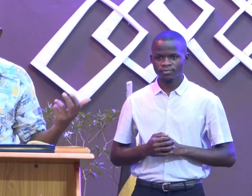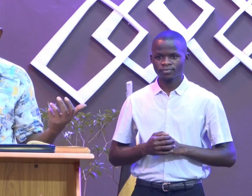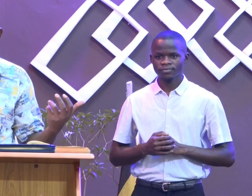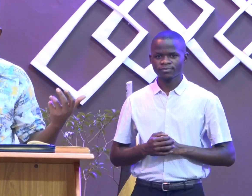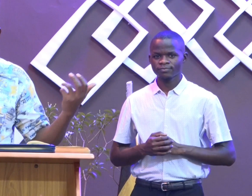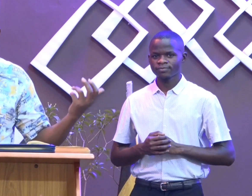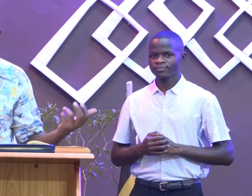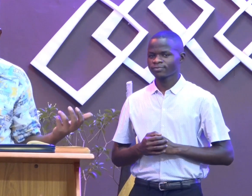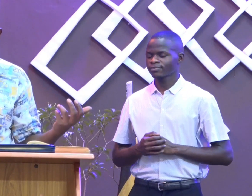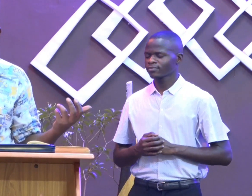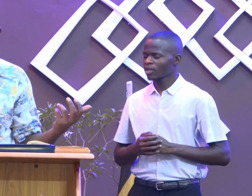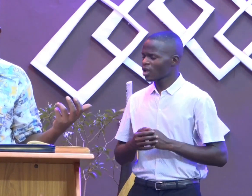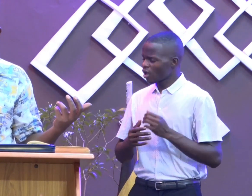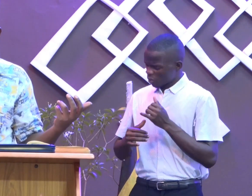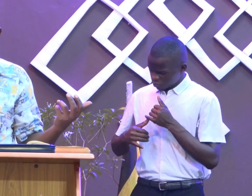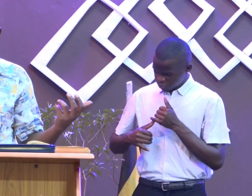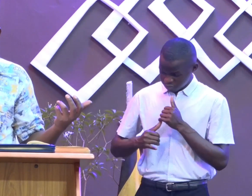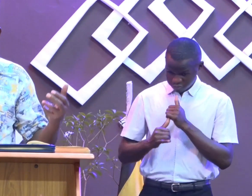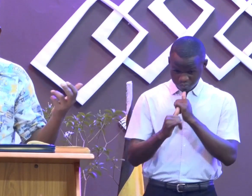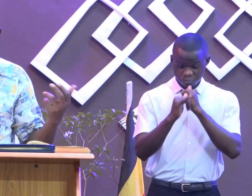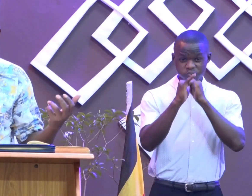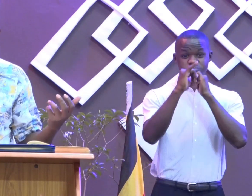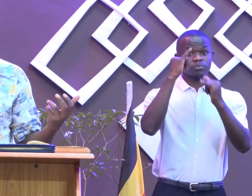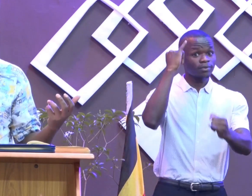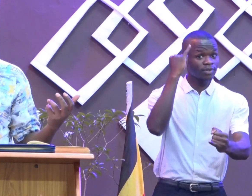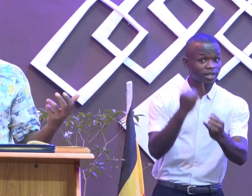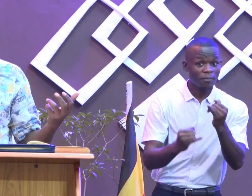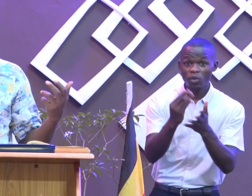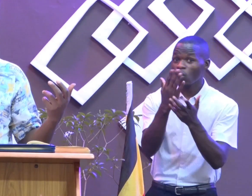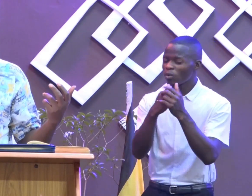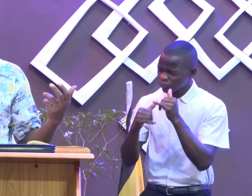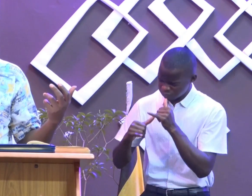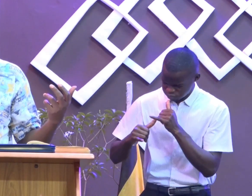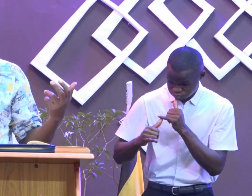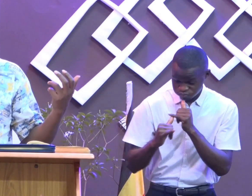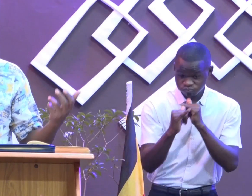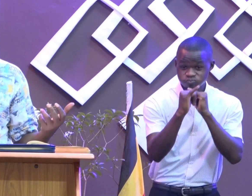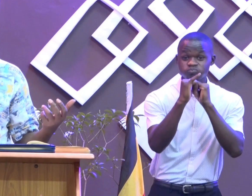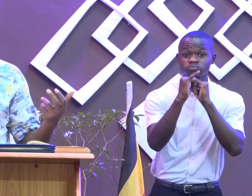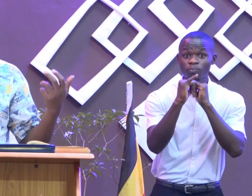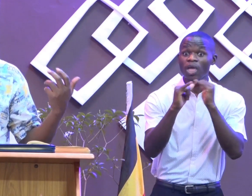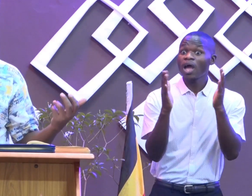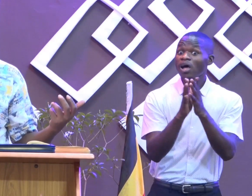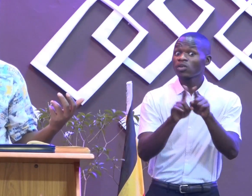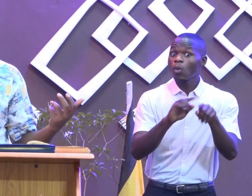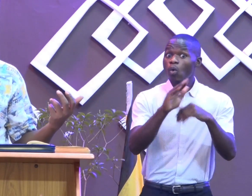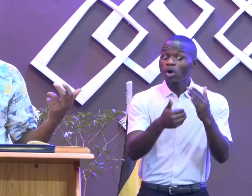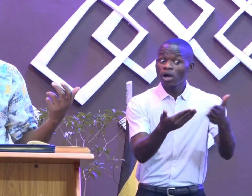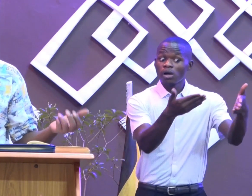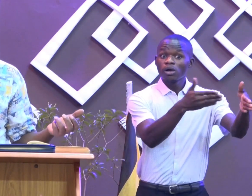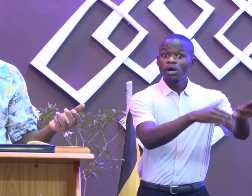Akagomba k'enkomerero bwe kalivuga. At the last trumpet. Kubanga kalivuga. For it will sound. N'abafu